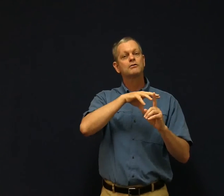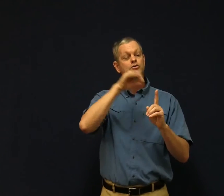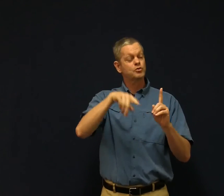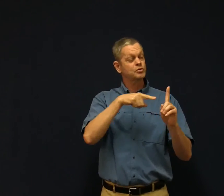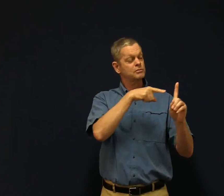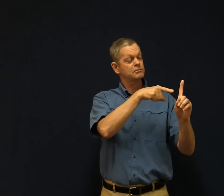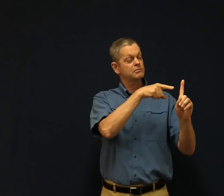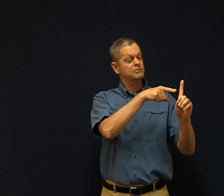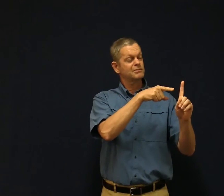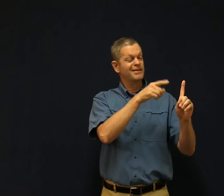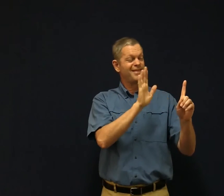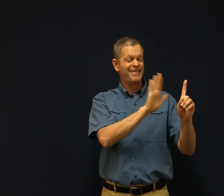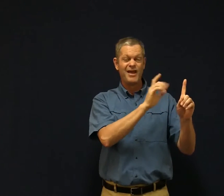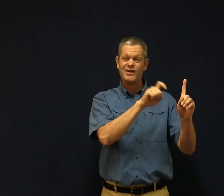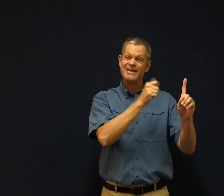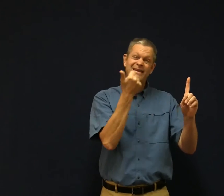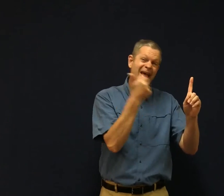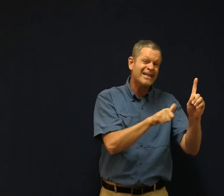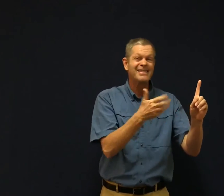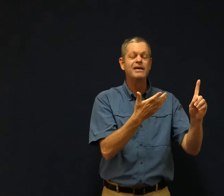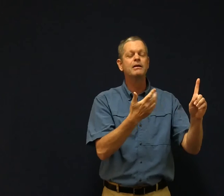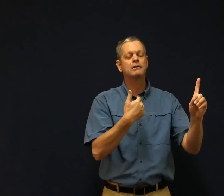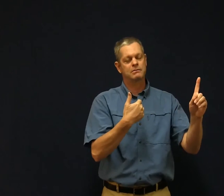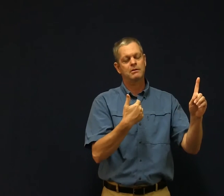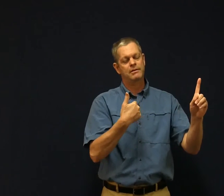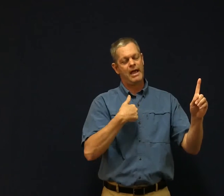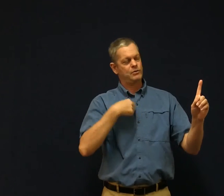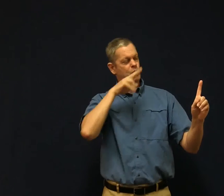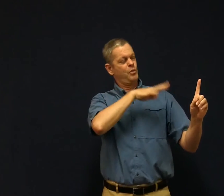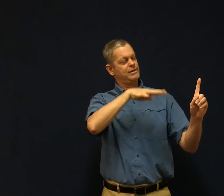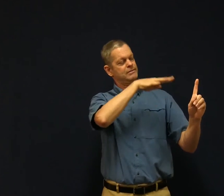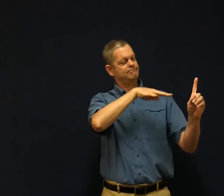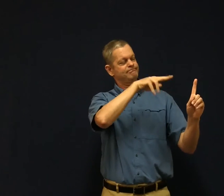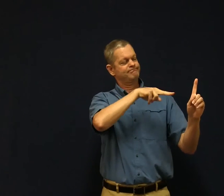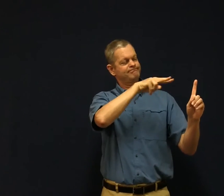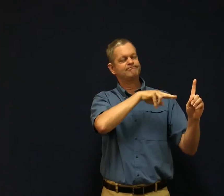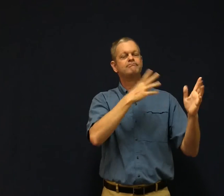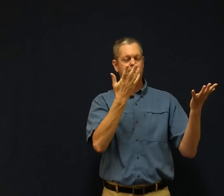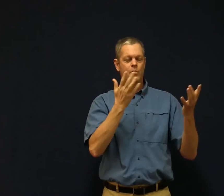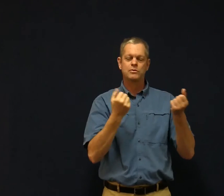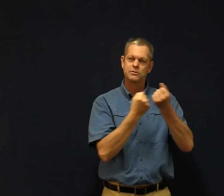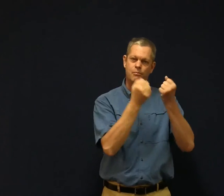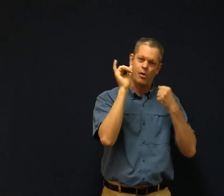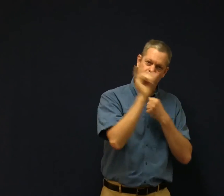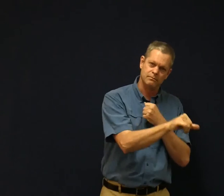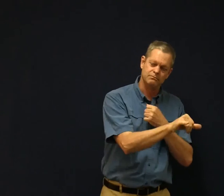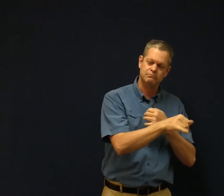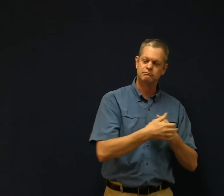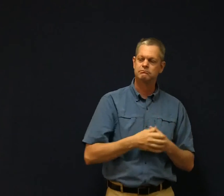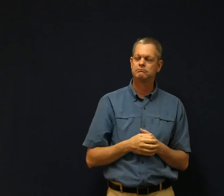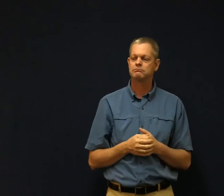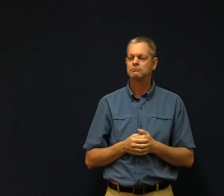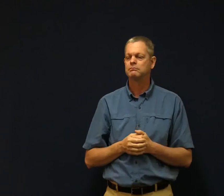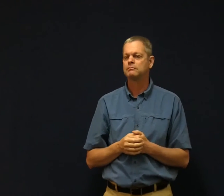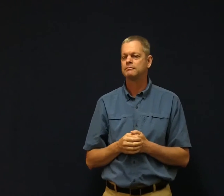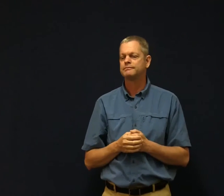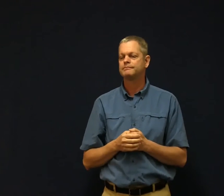We do like to identify the needs of a student in terms of their social-emotional growth as well. We can